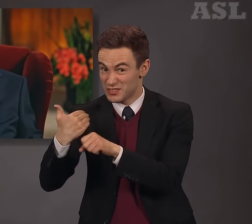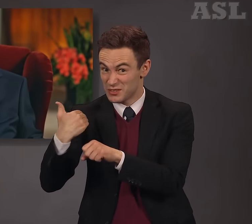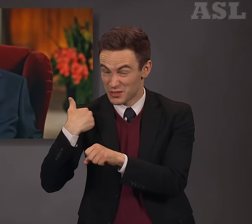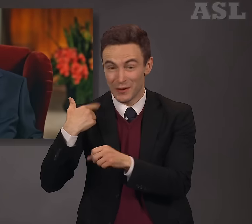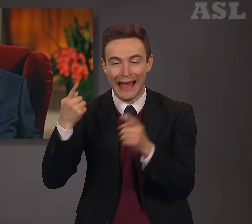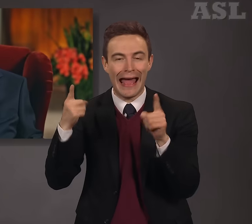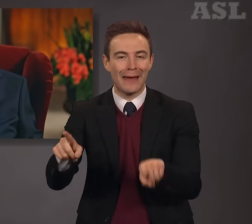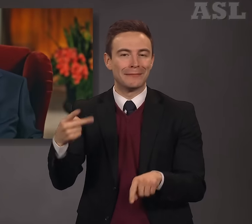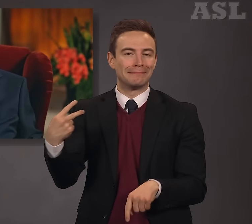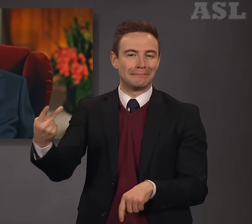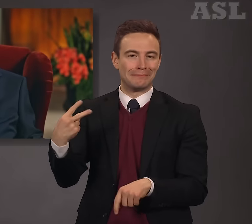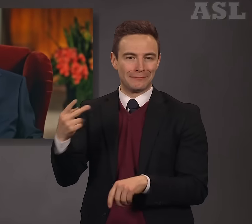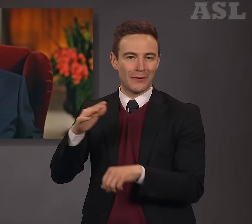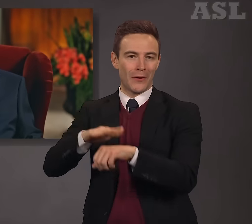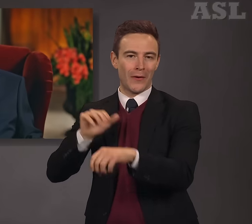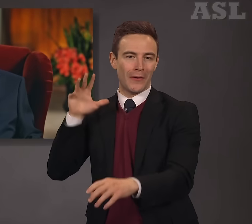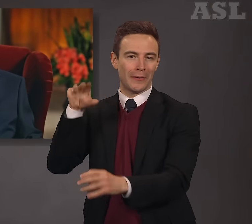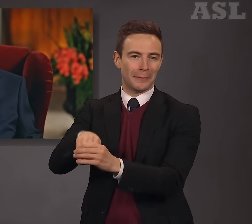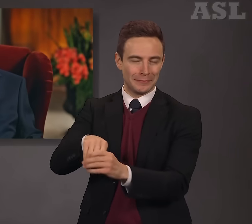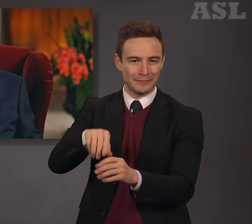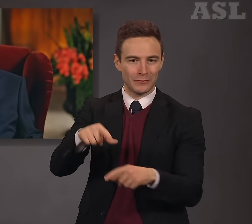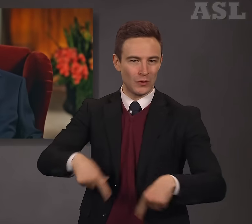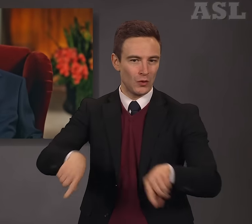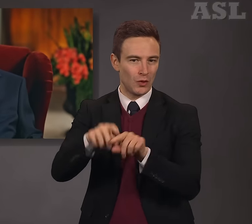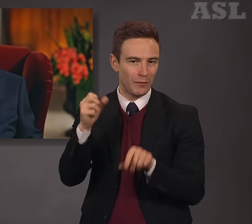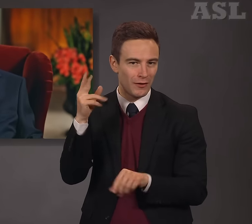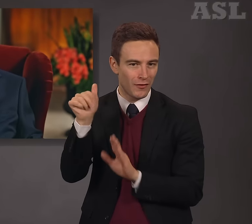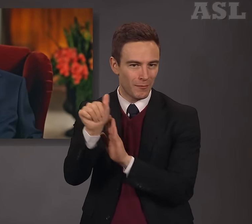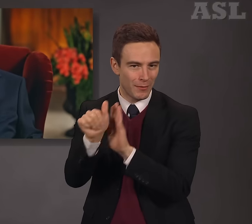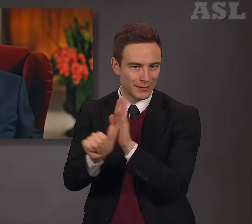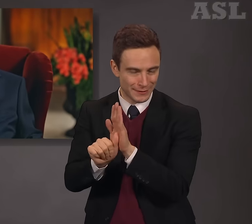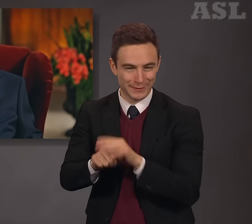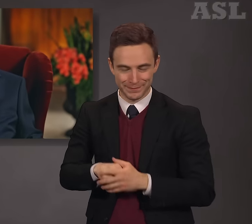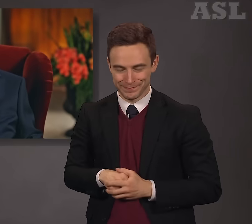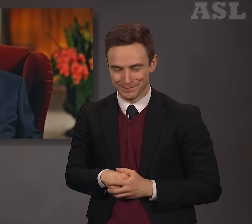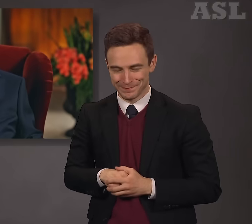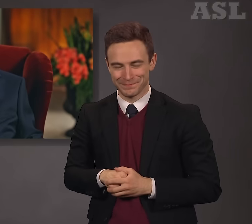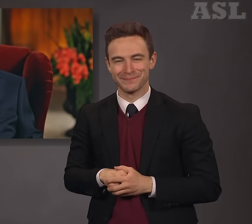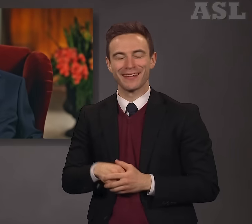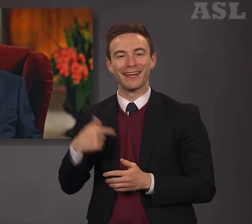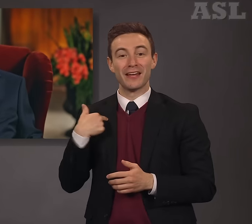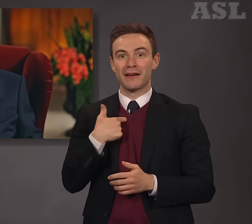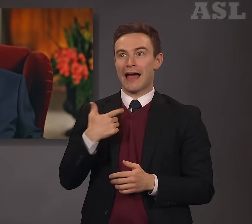7th, 1984, when we were called to the Quorum of the 12 Apostles.